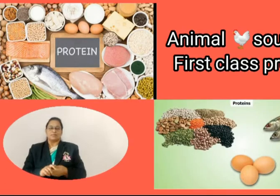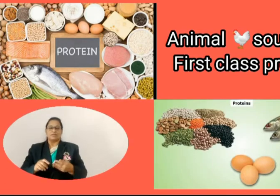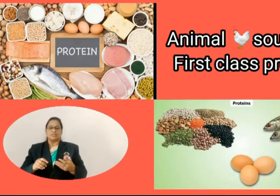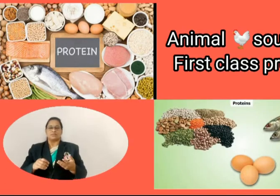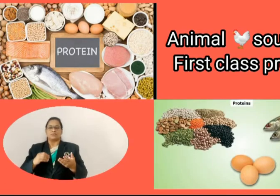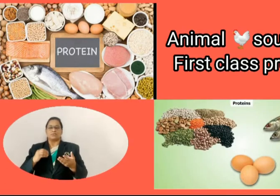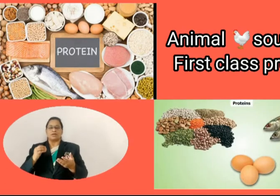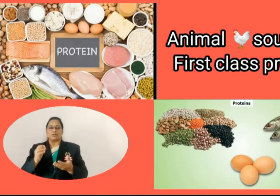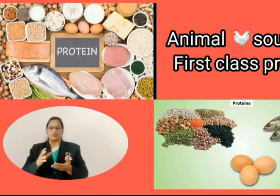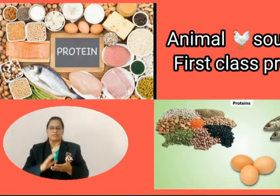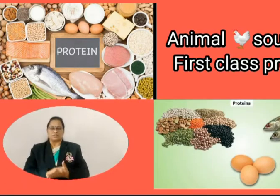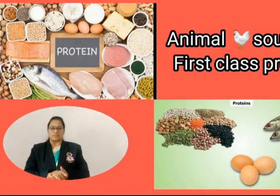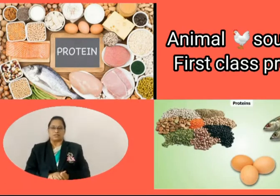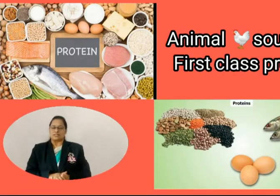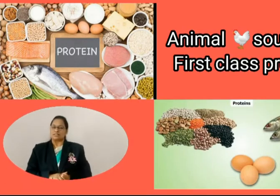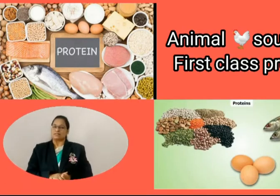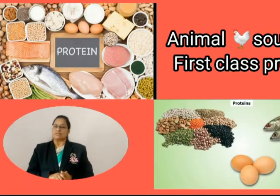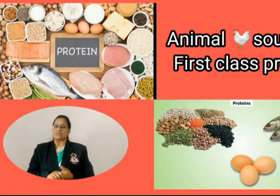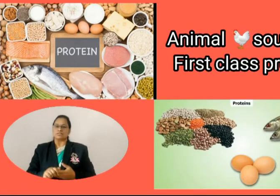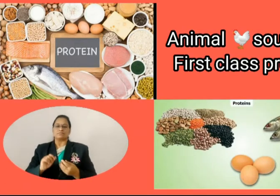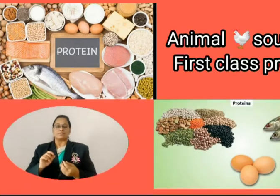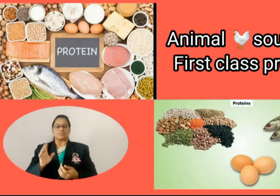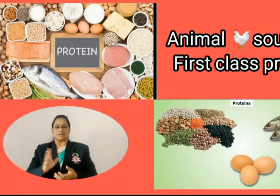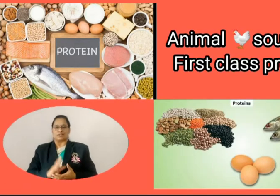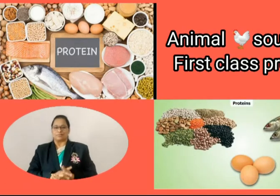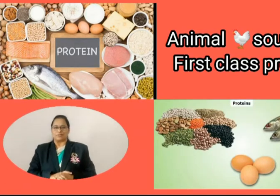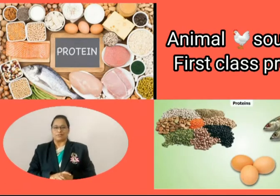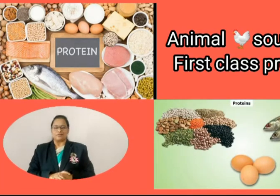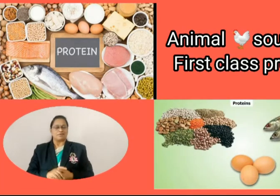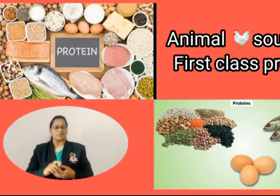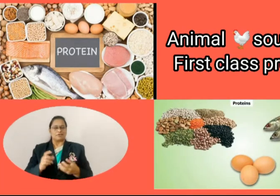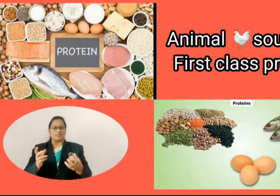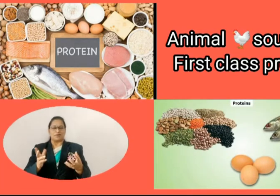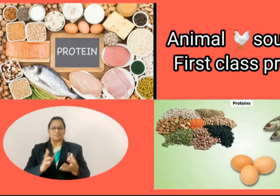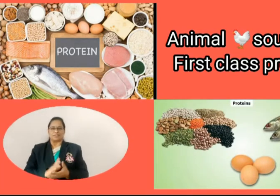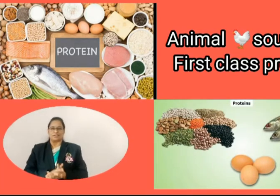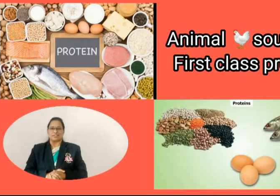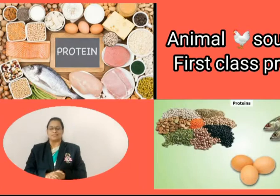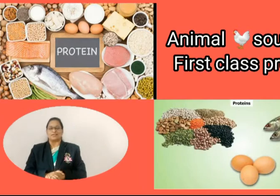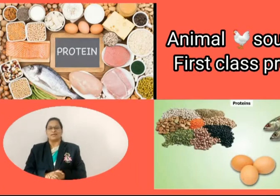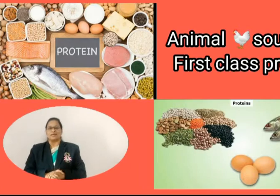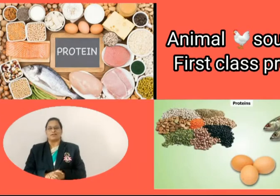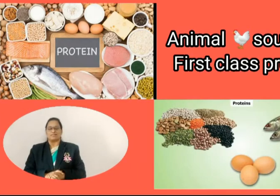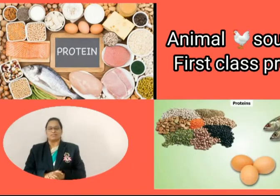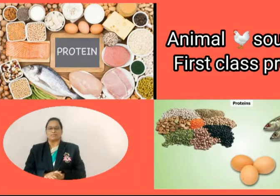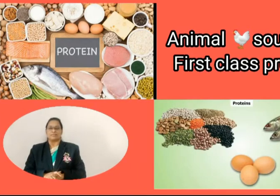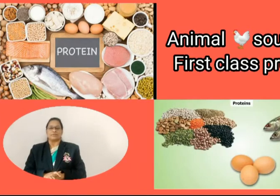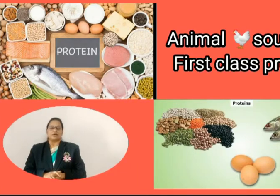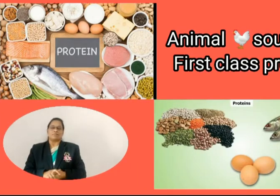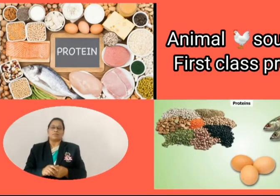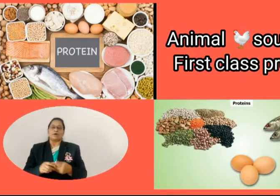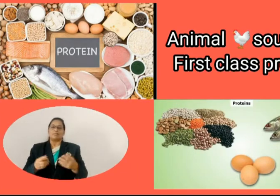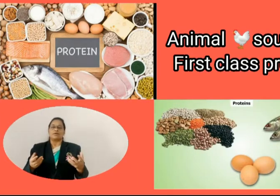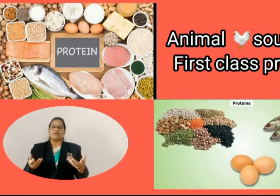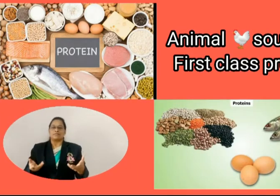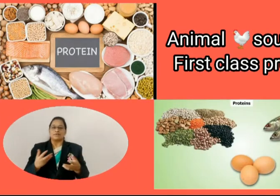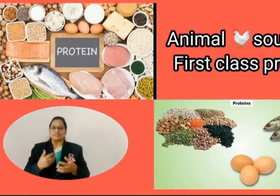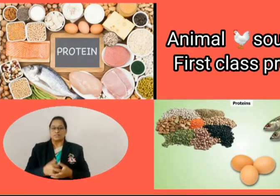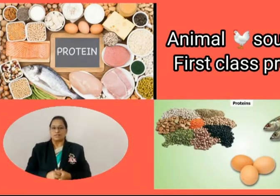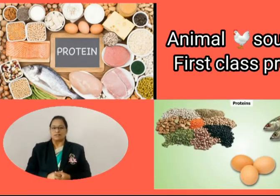means those who are non-vegetarians, they will get first class protein whatever they eat non-veg food. But what about vegetarian